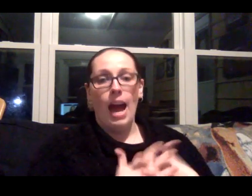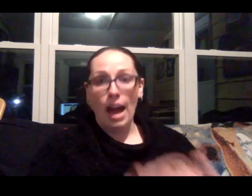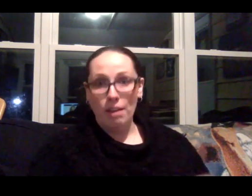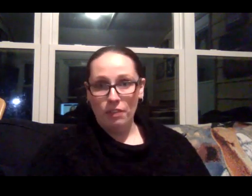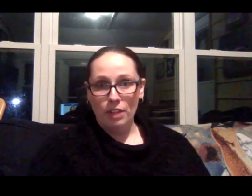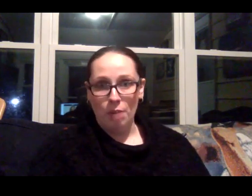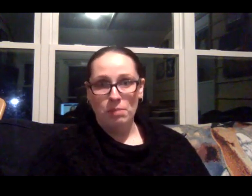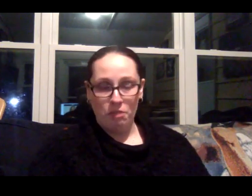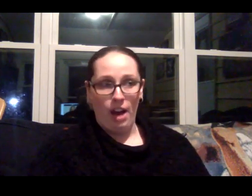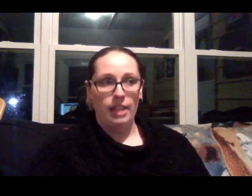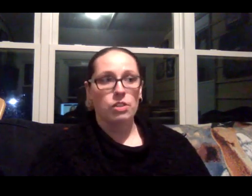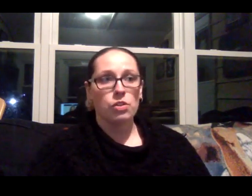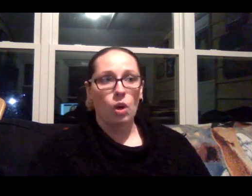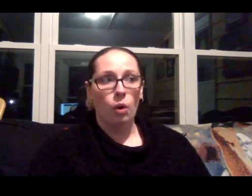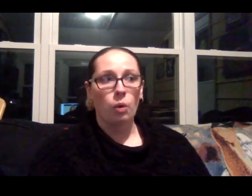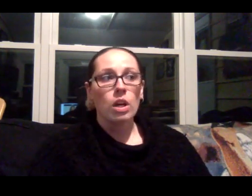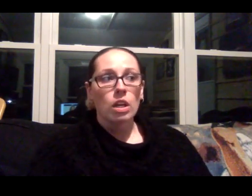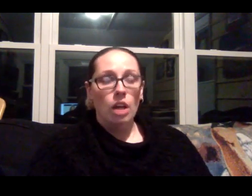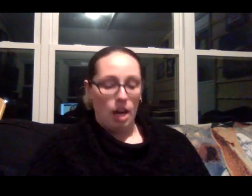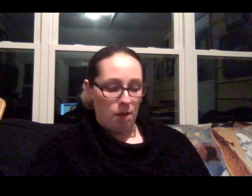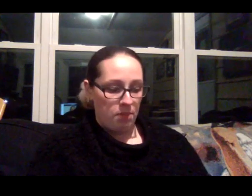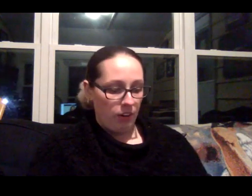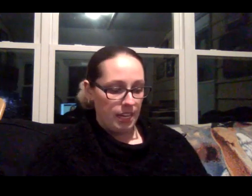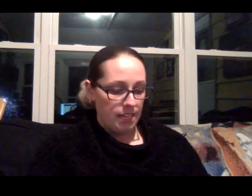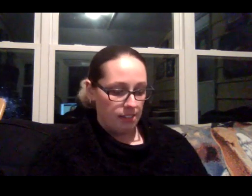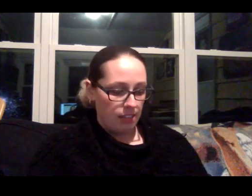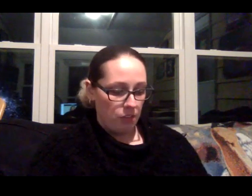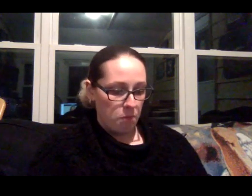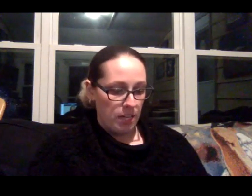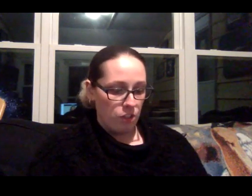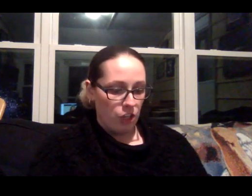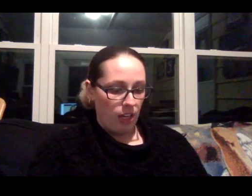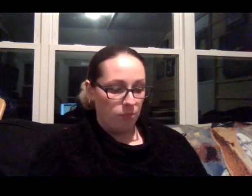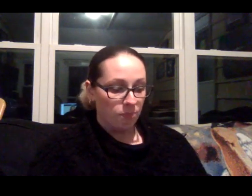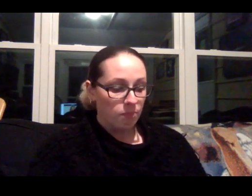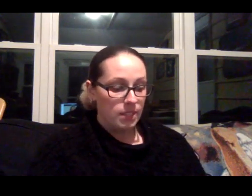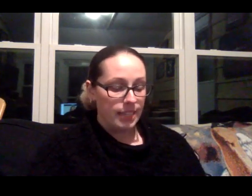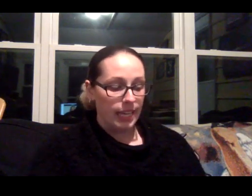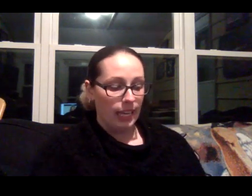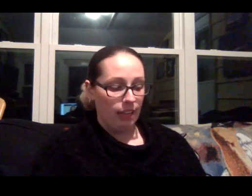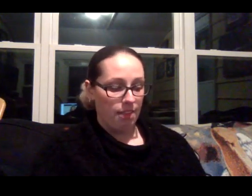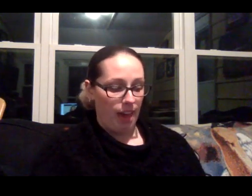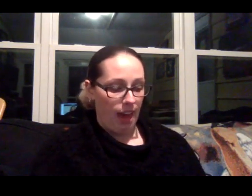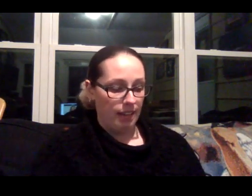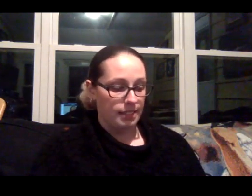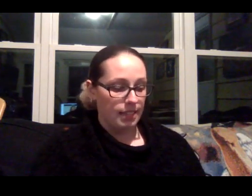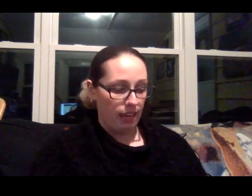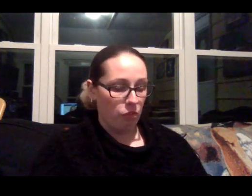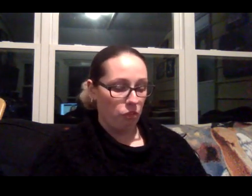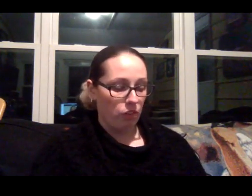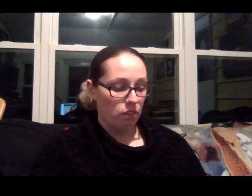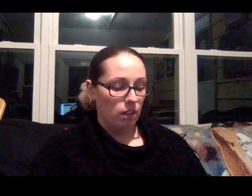something that I've come to find. So, there is information stating that